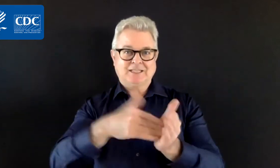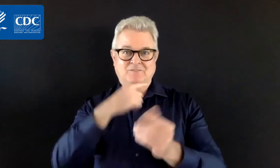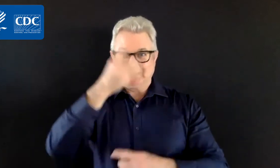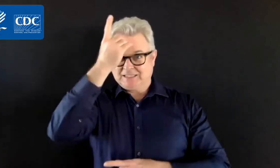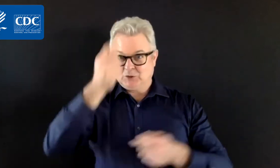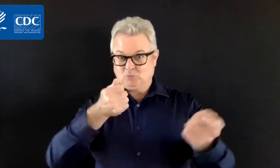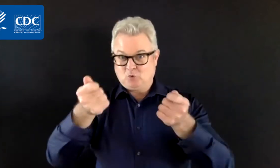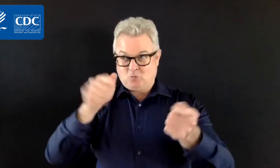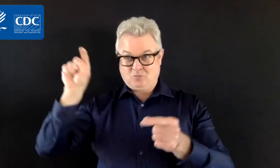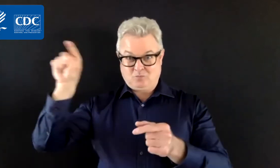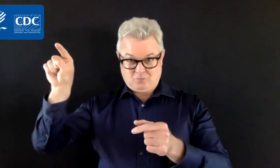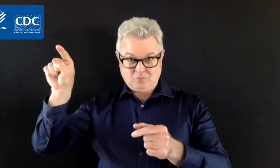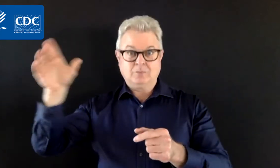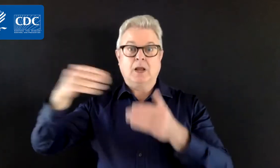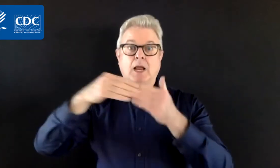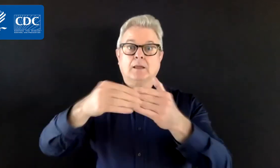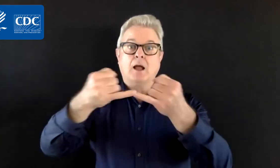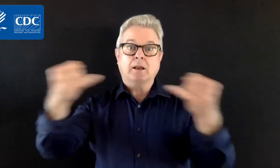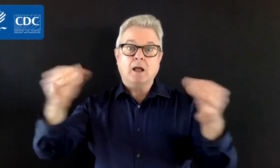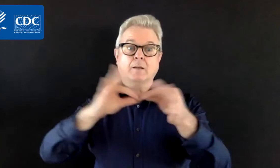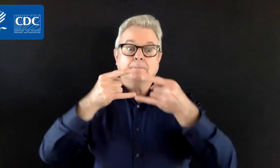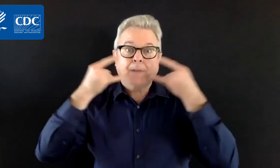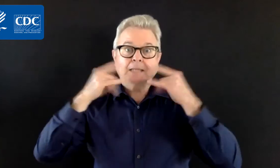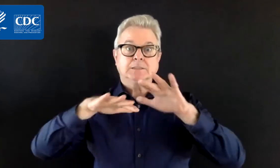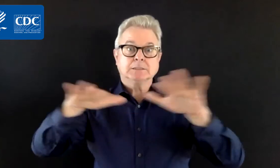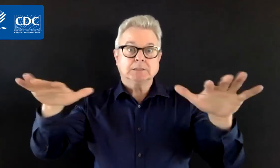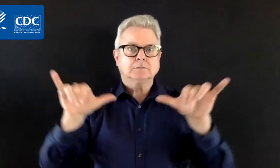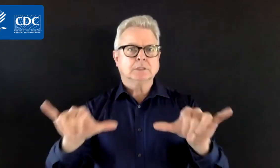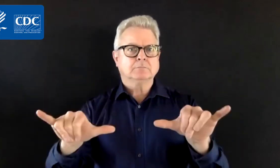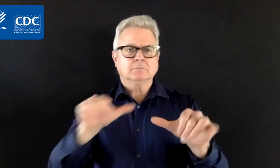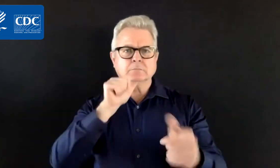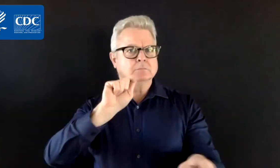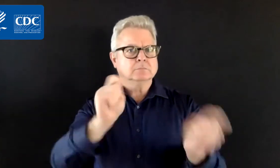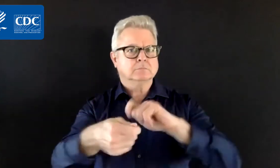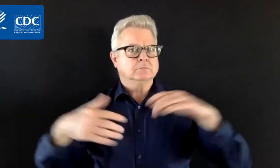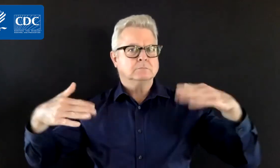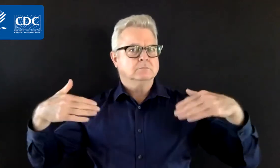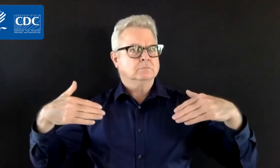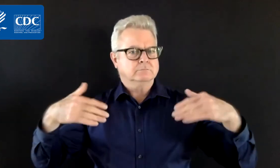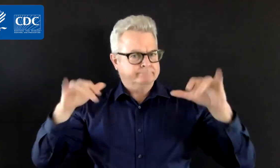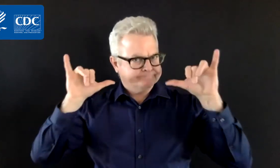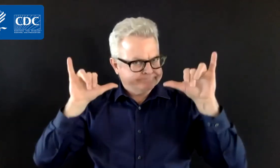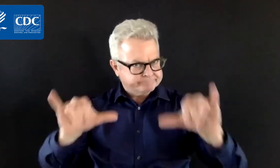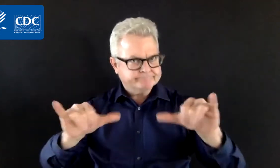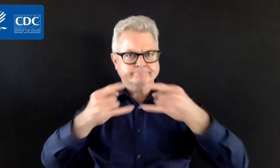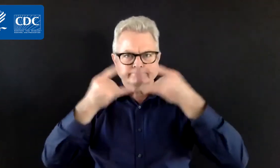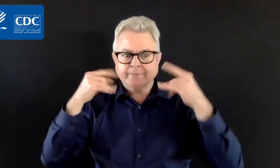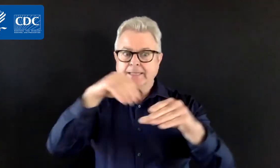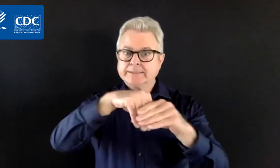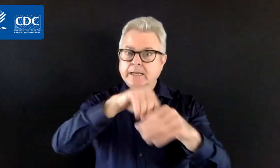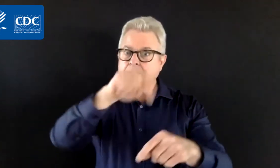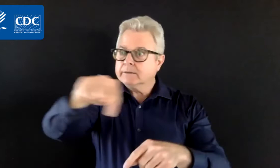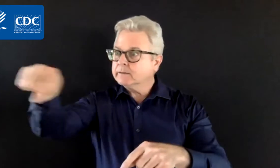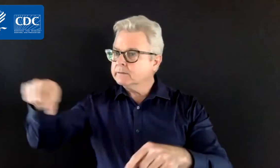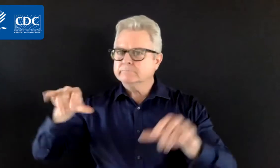At the federal level, the CDC, their guidelines pertaining to face masking still remain